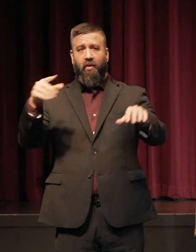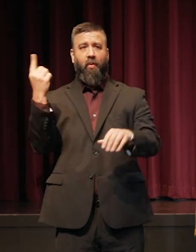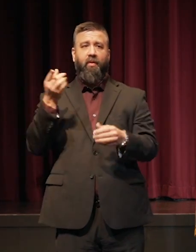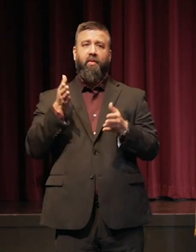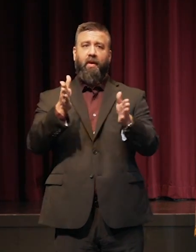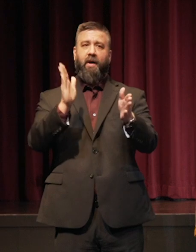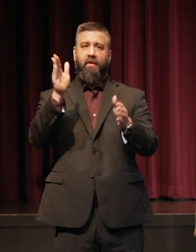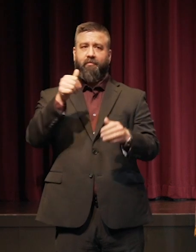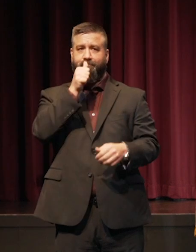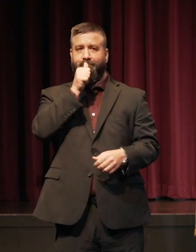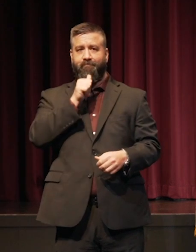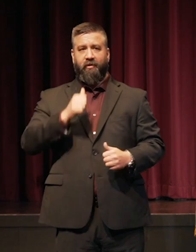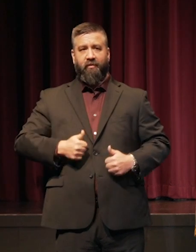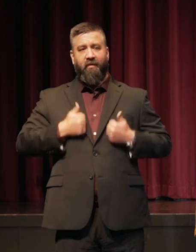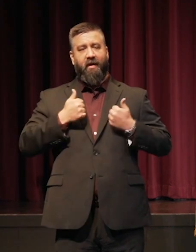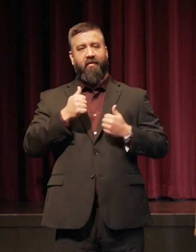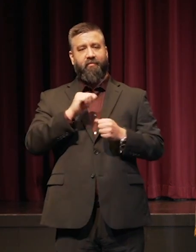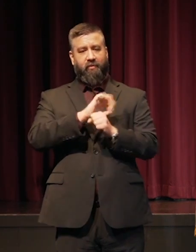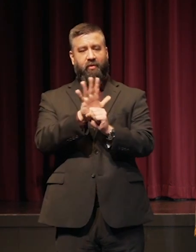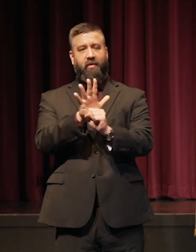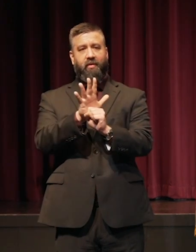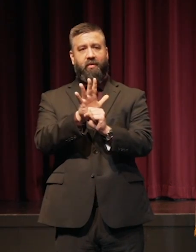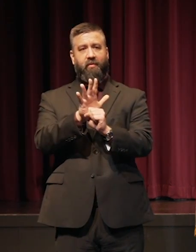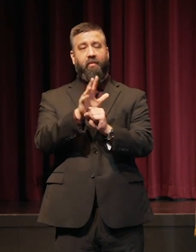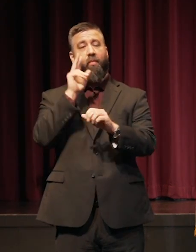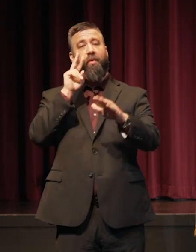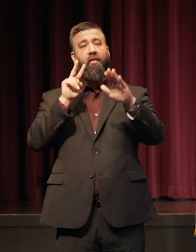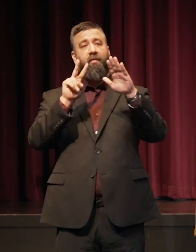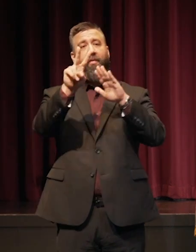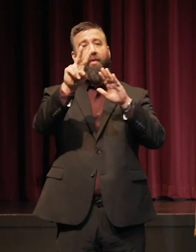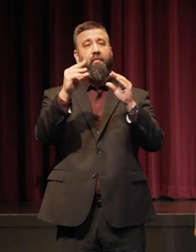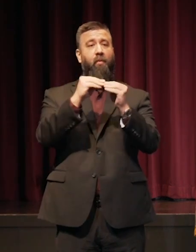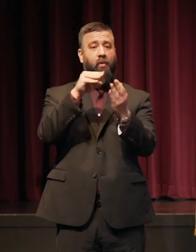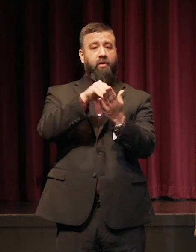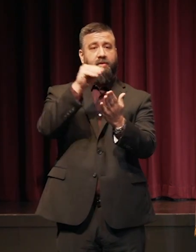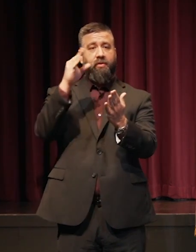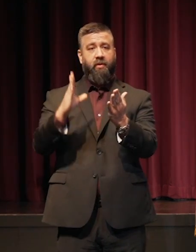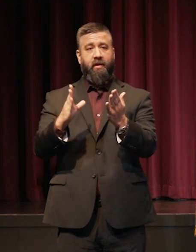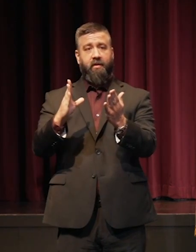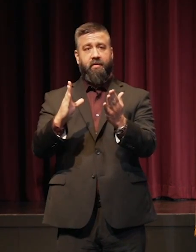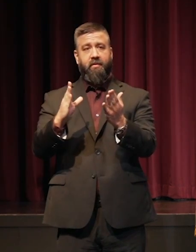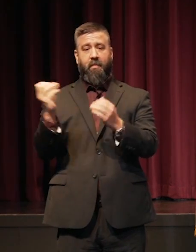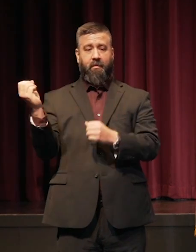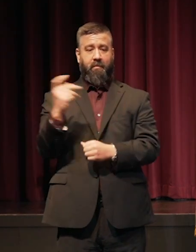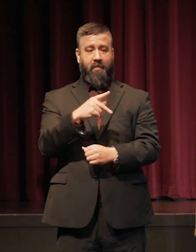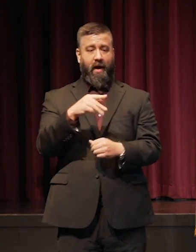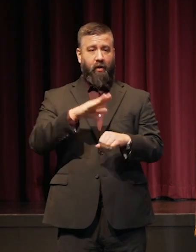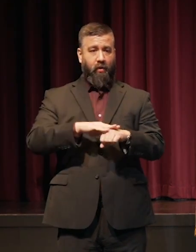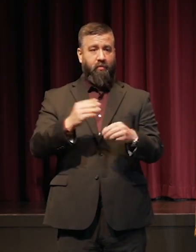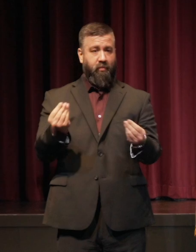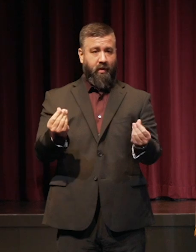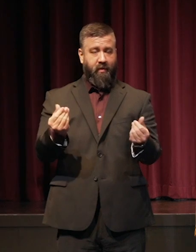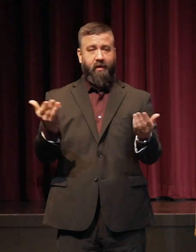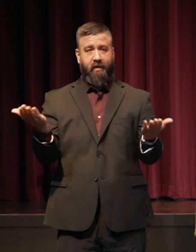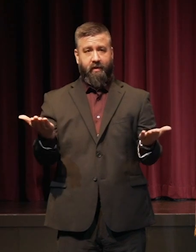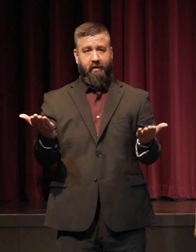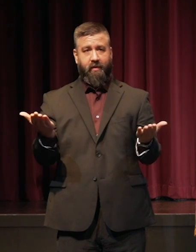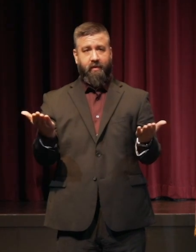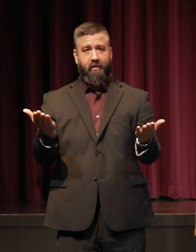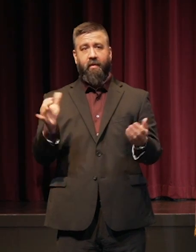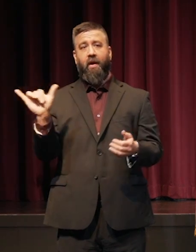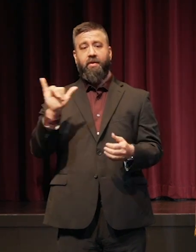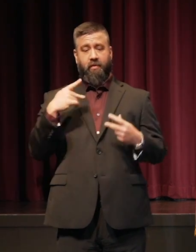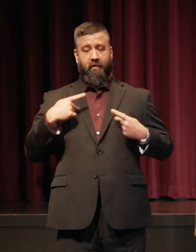this pandemic. We look forward to getting more of our students back to our campuses. In addition to the